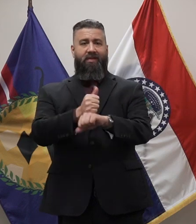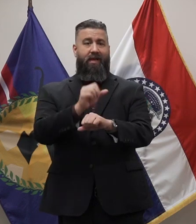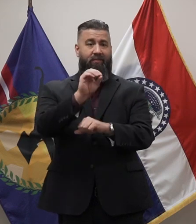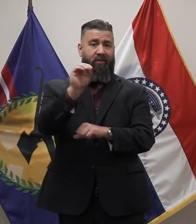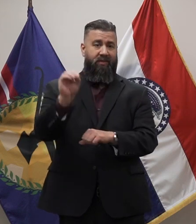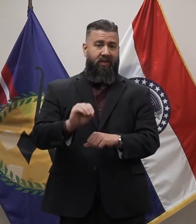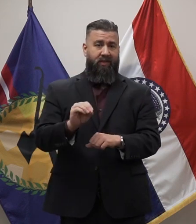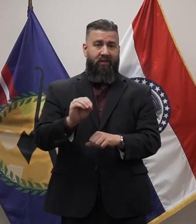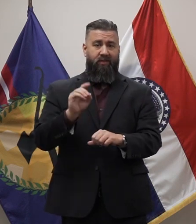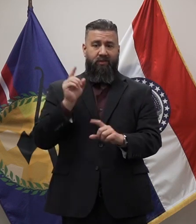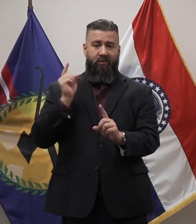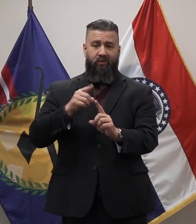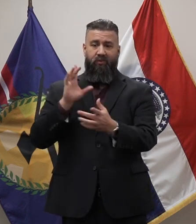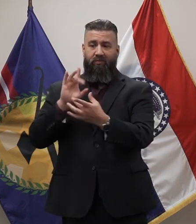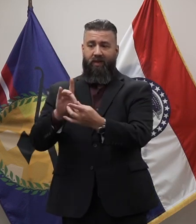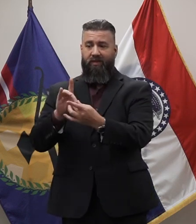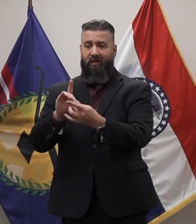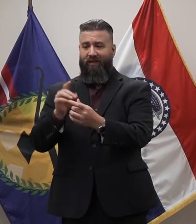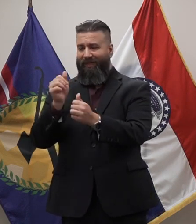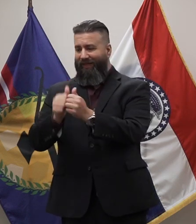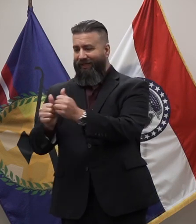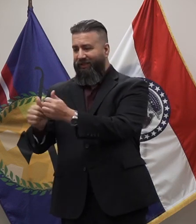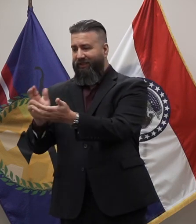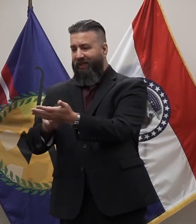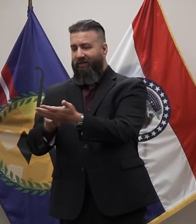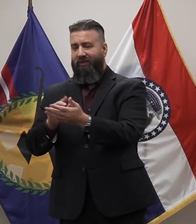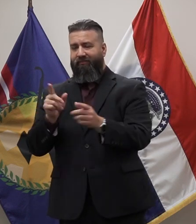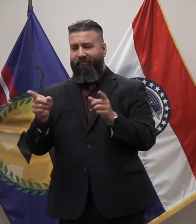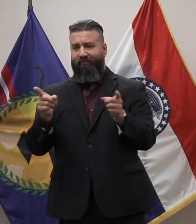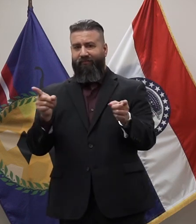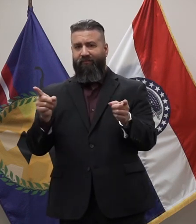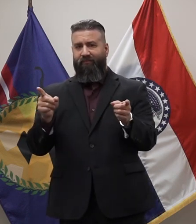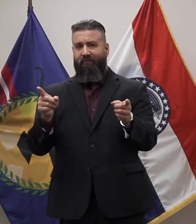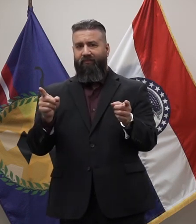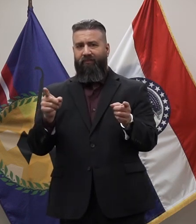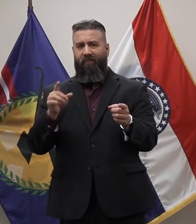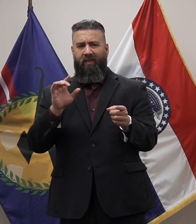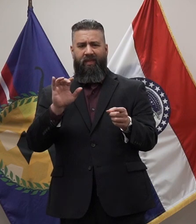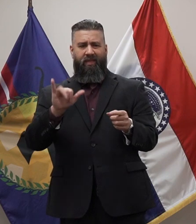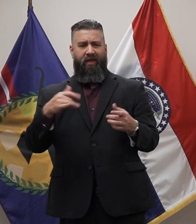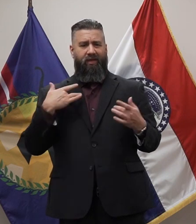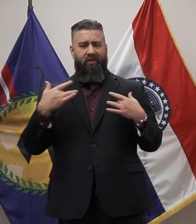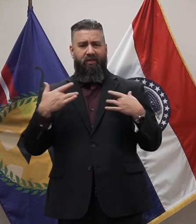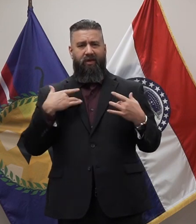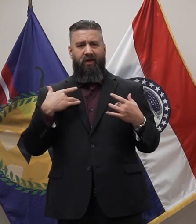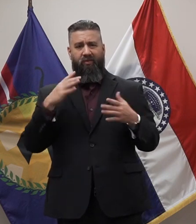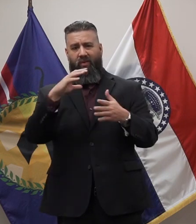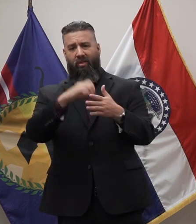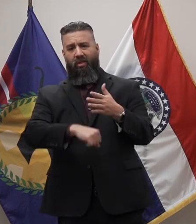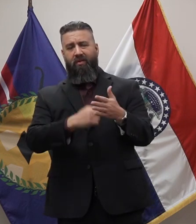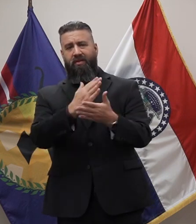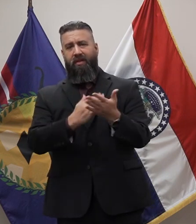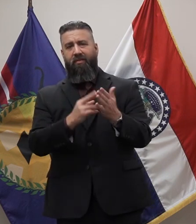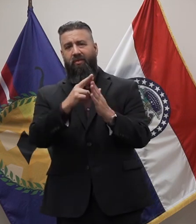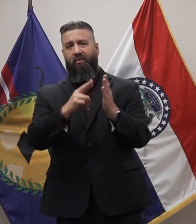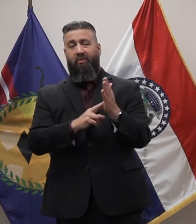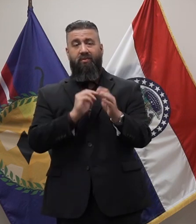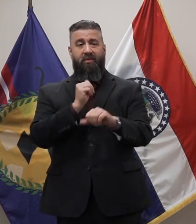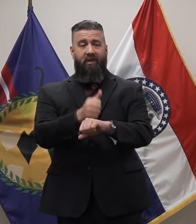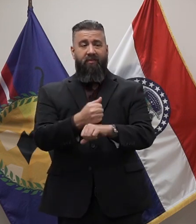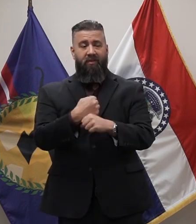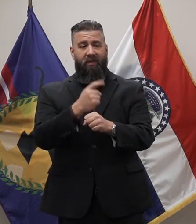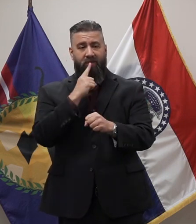based on a per contract basis. Is there any concern that that would remove some of the measures put in place to try to ensure